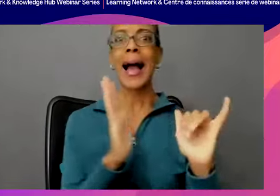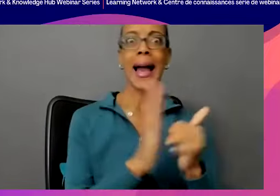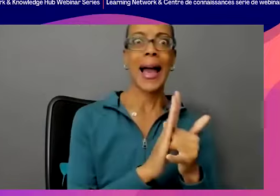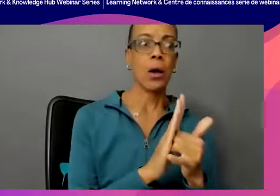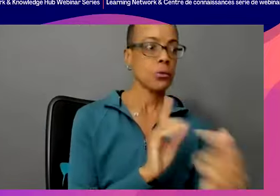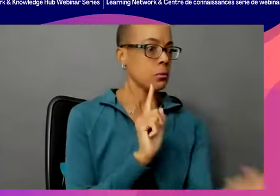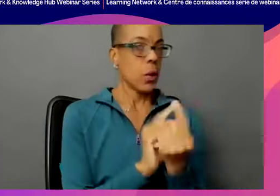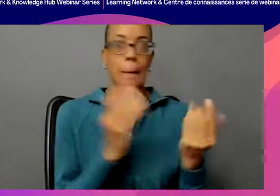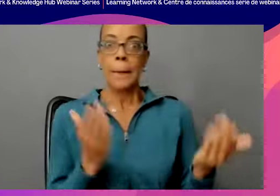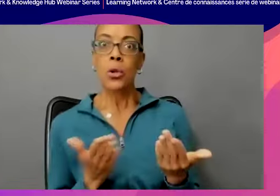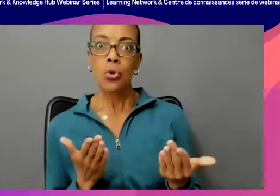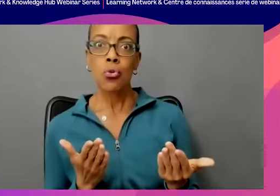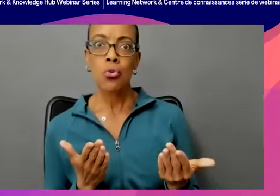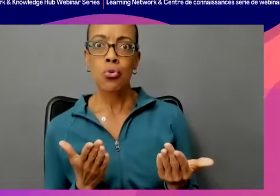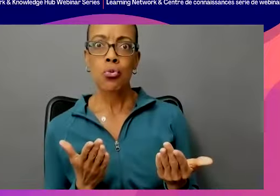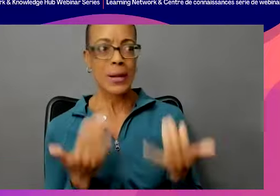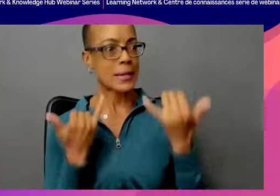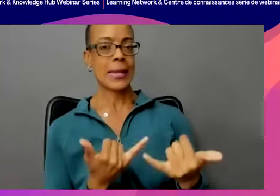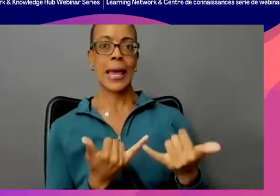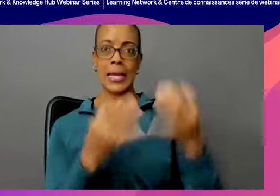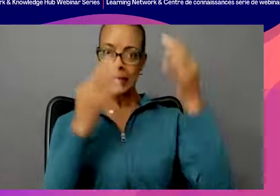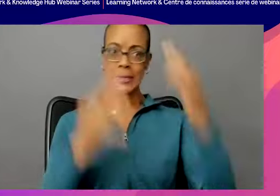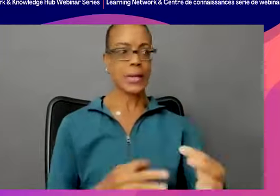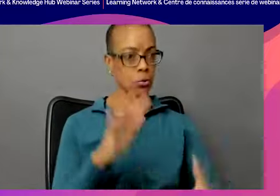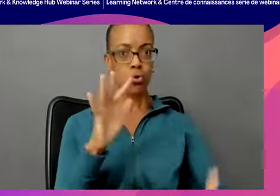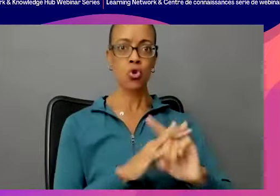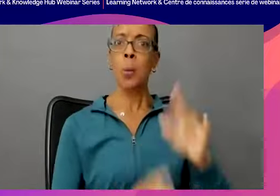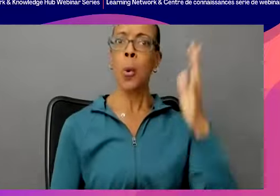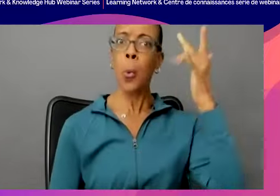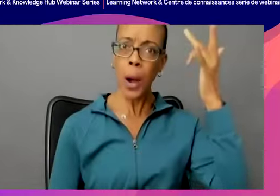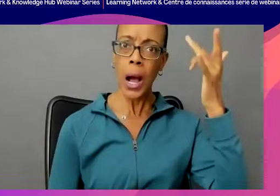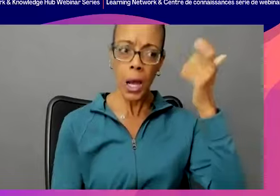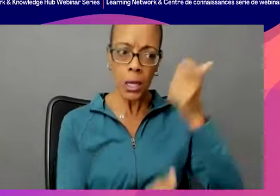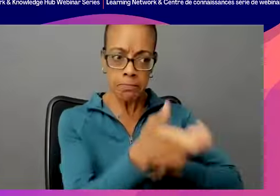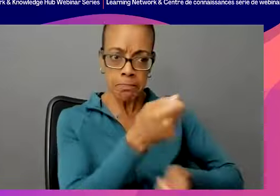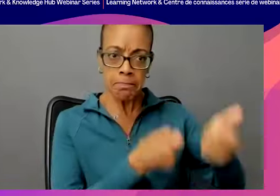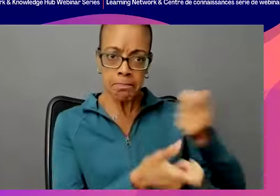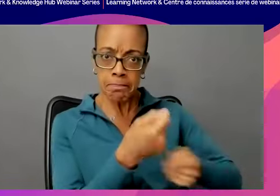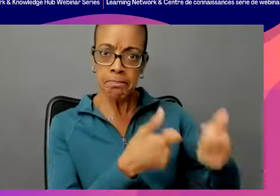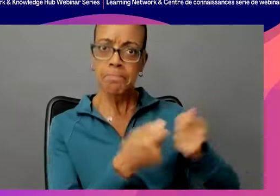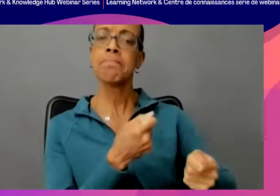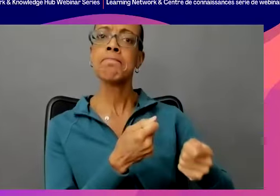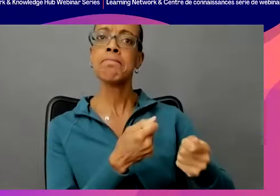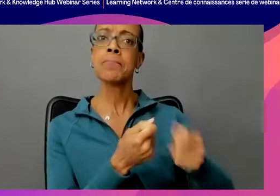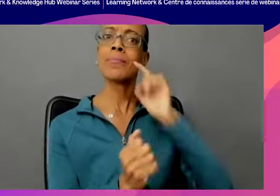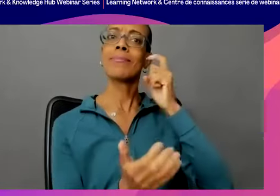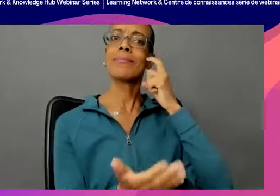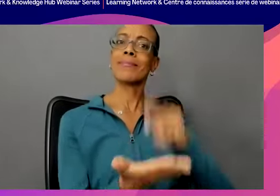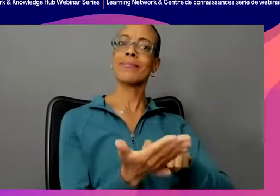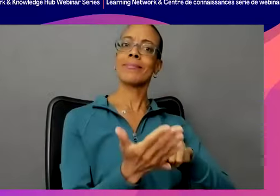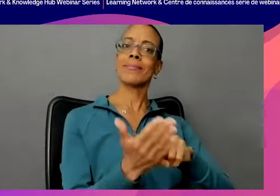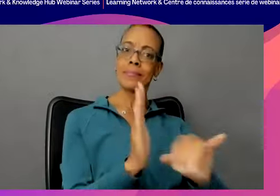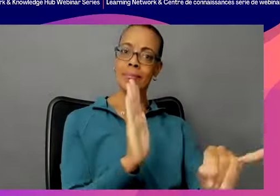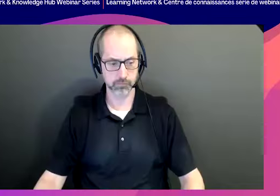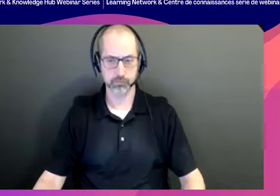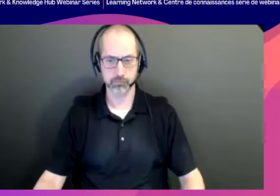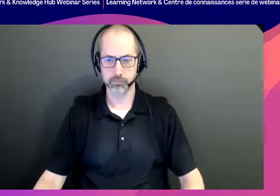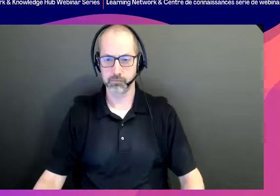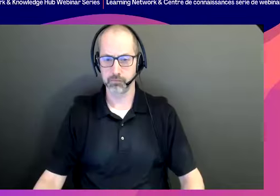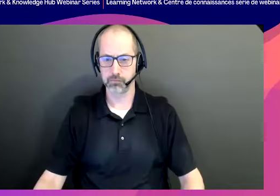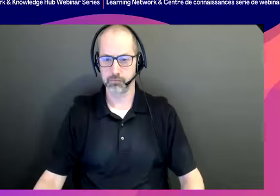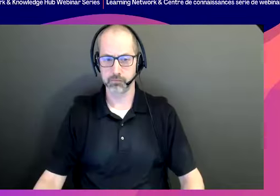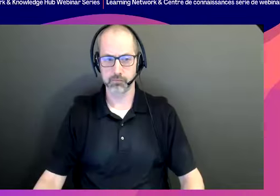to the appointment? What was different about today? Pull on those strengths within herself. And when asking